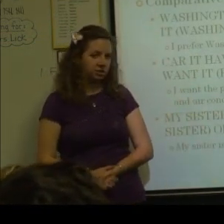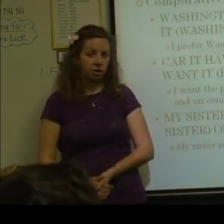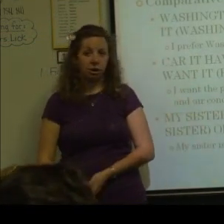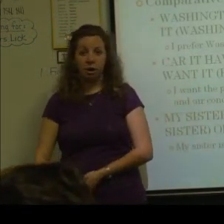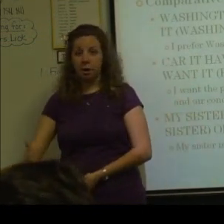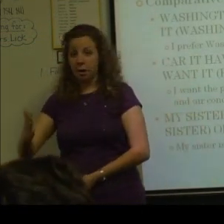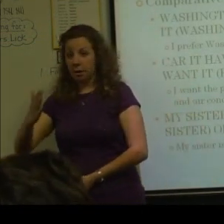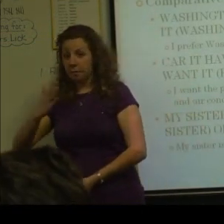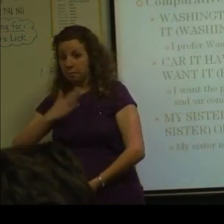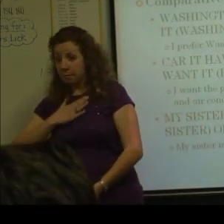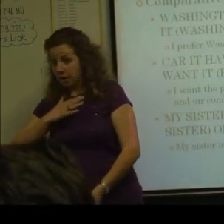sister.